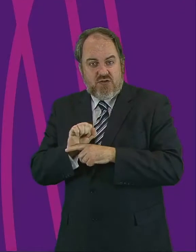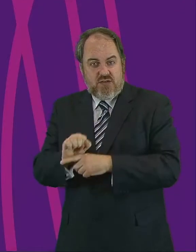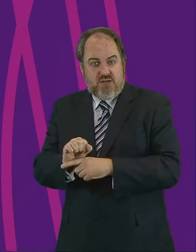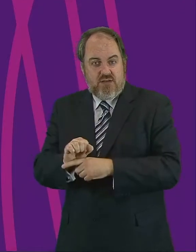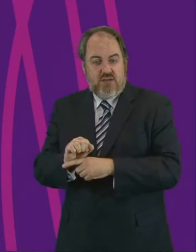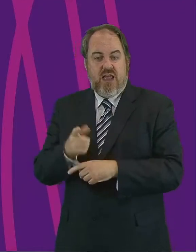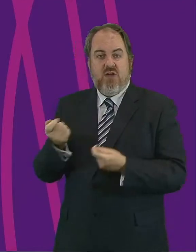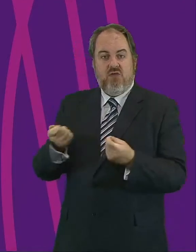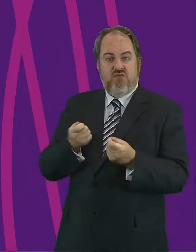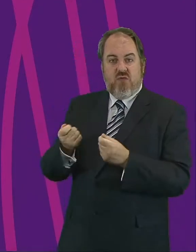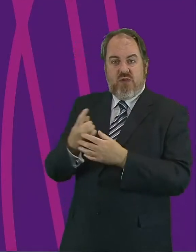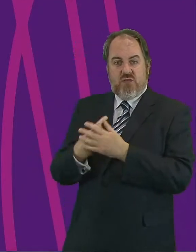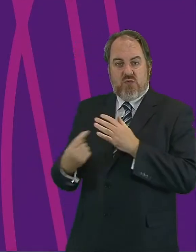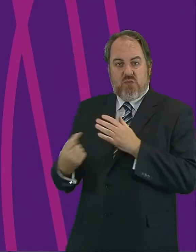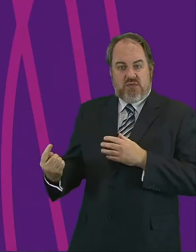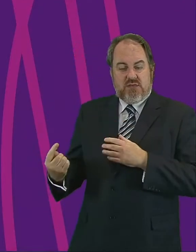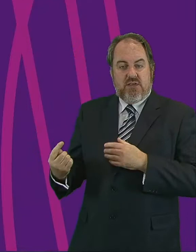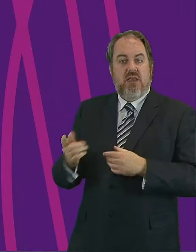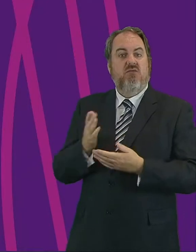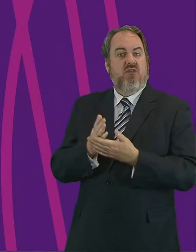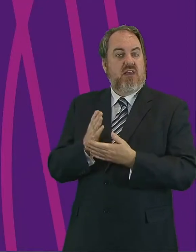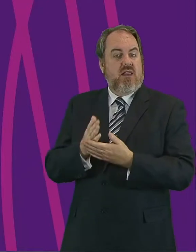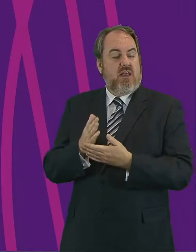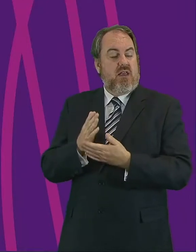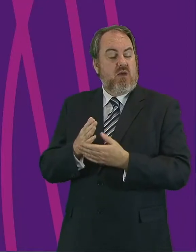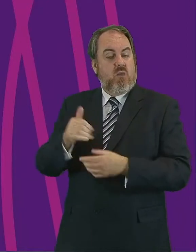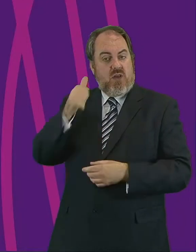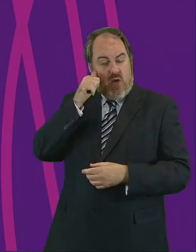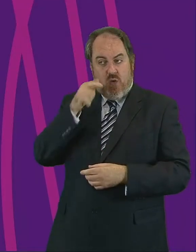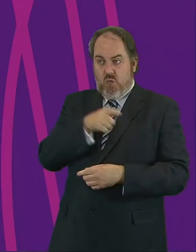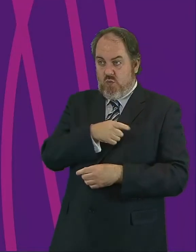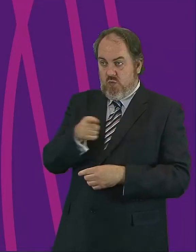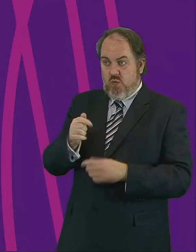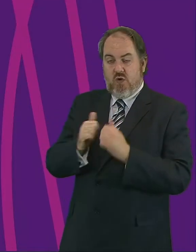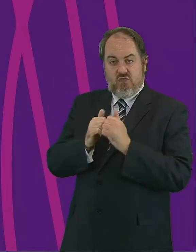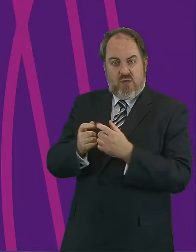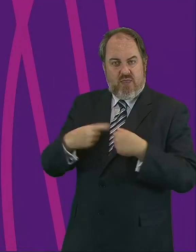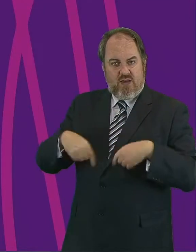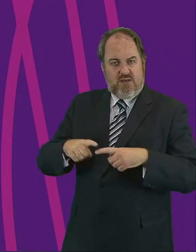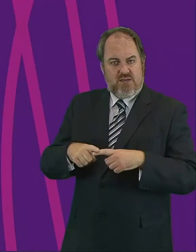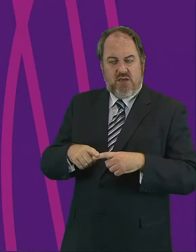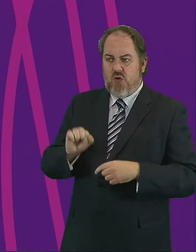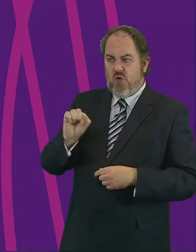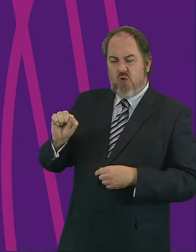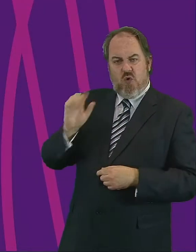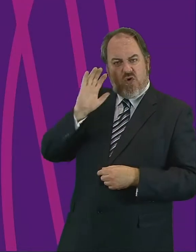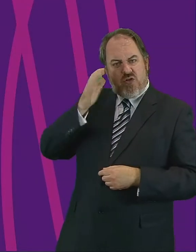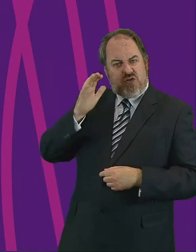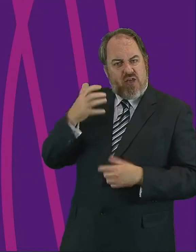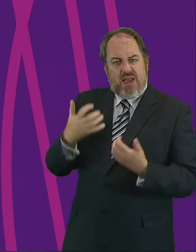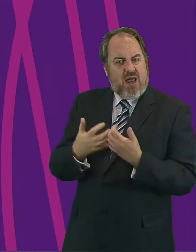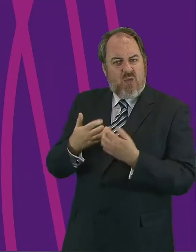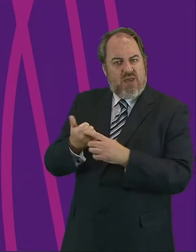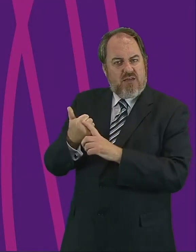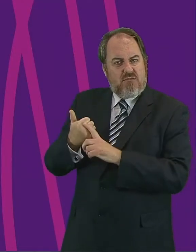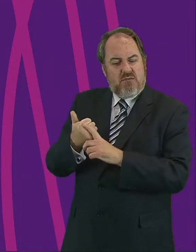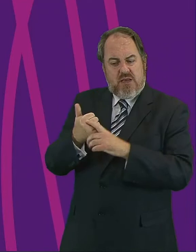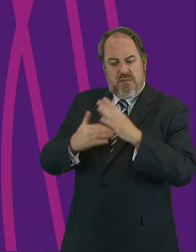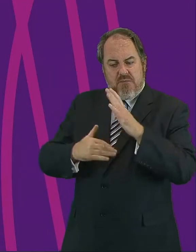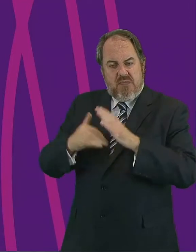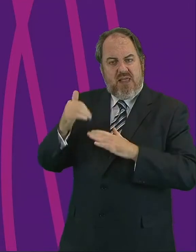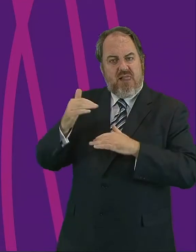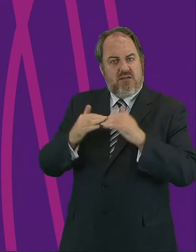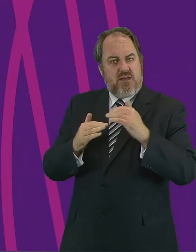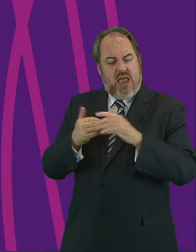and on polluter pays, with which I know the Cabinet Secretary agrees? What, in his view, is the best way to maintain and build on European